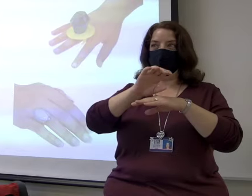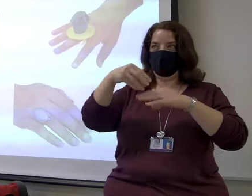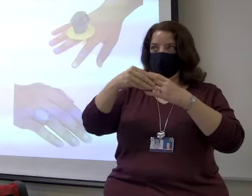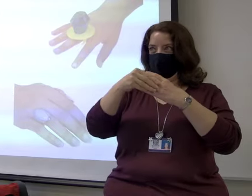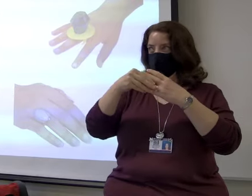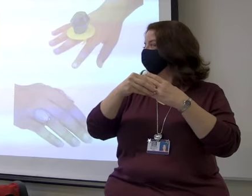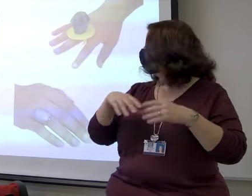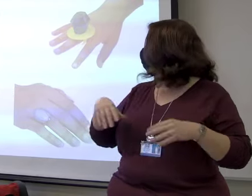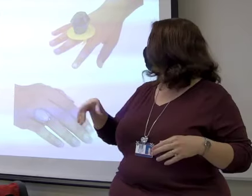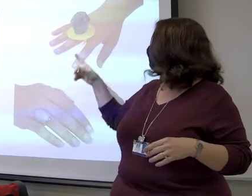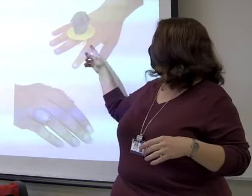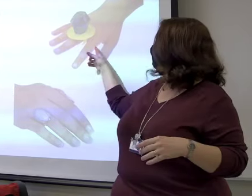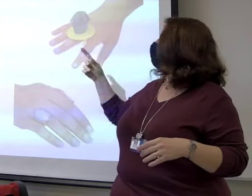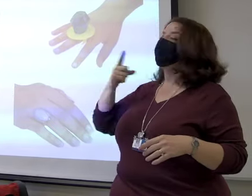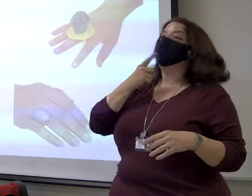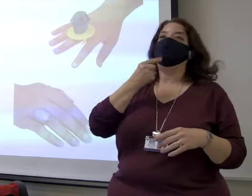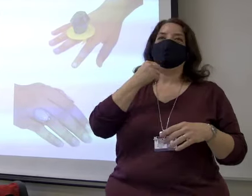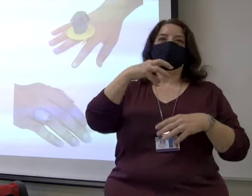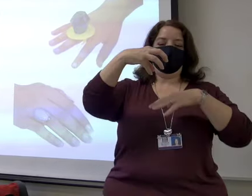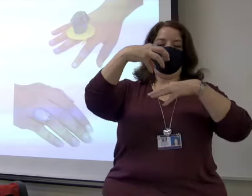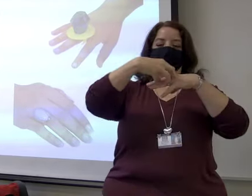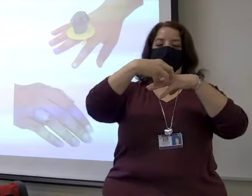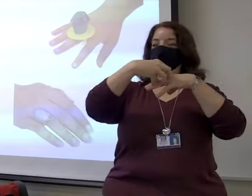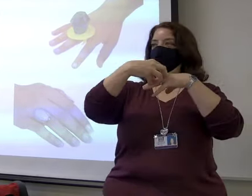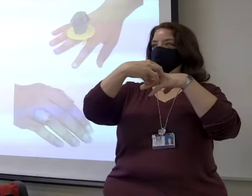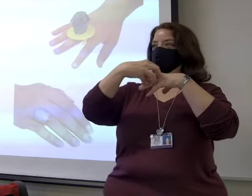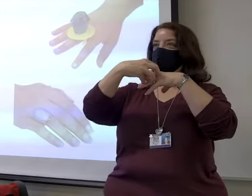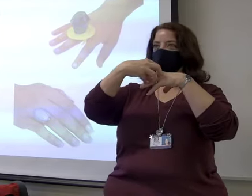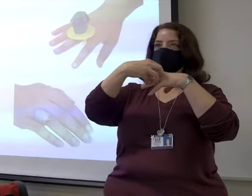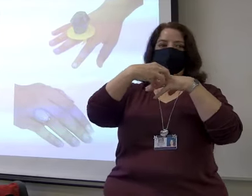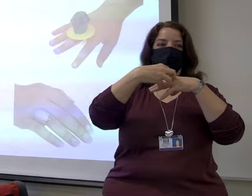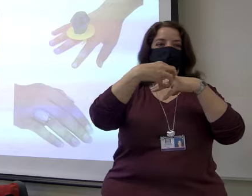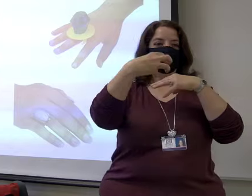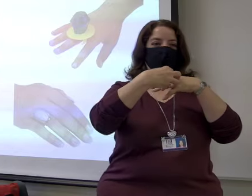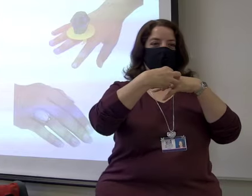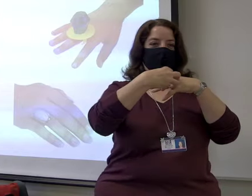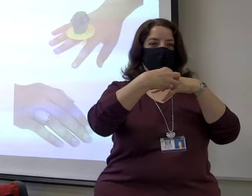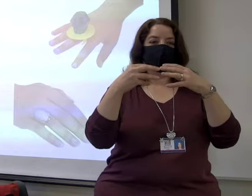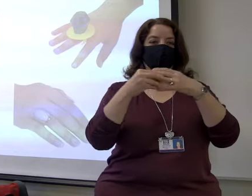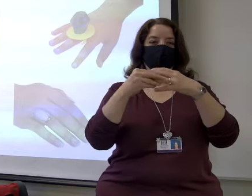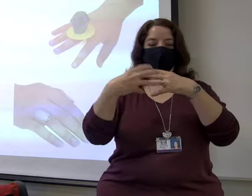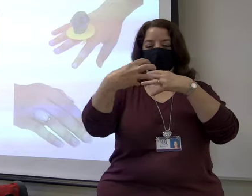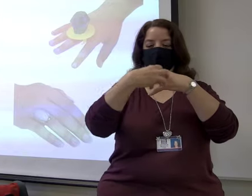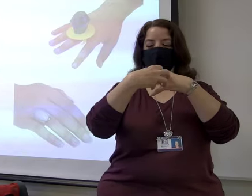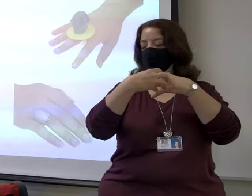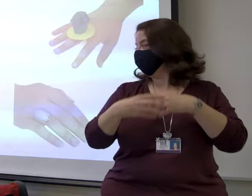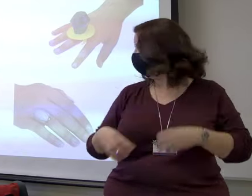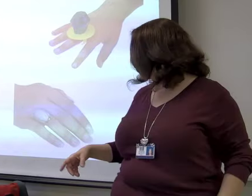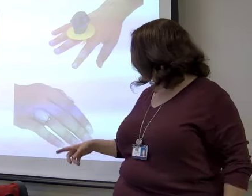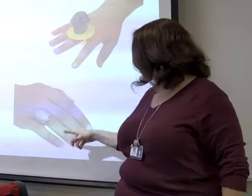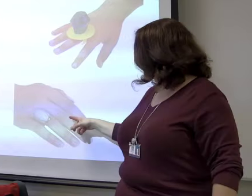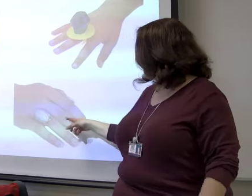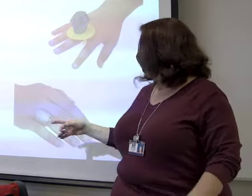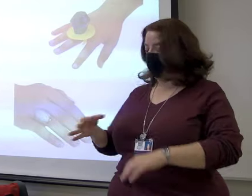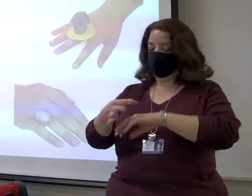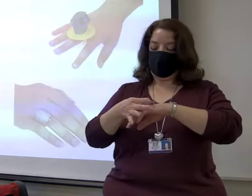ring. It's like a candy ring, and it's a ring that's great big. And then that one's like